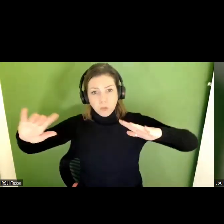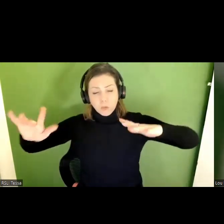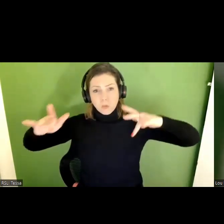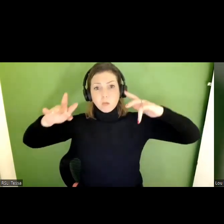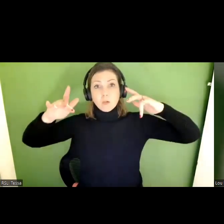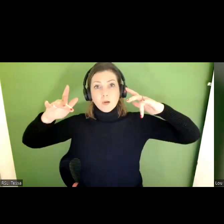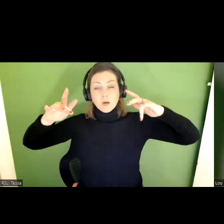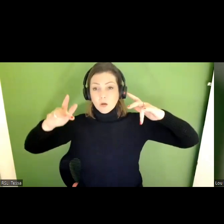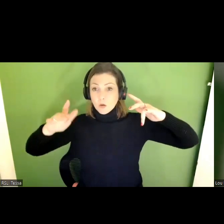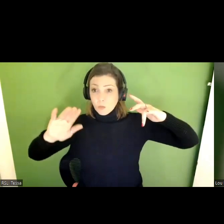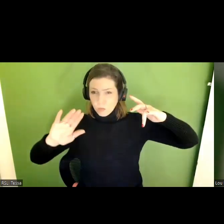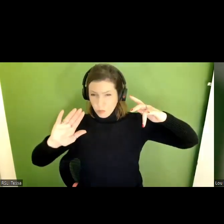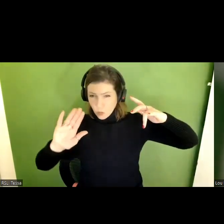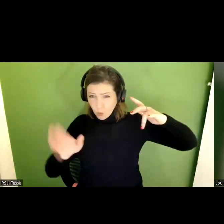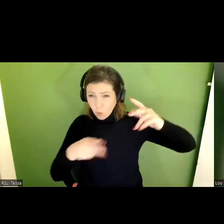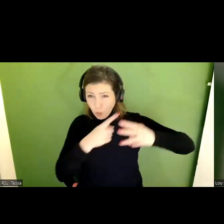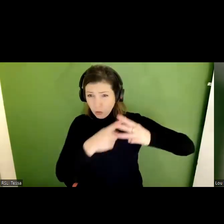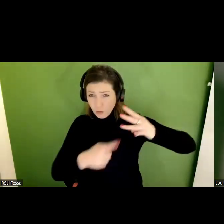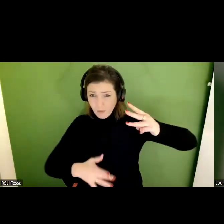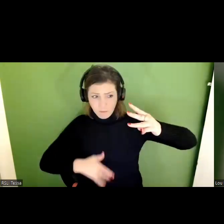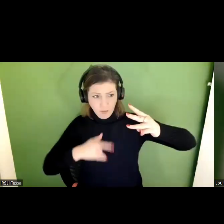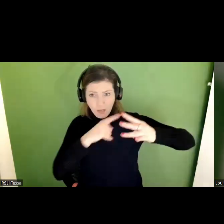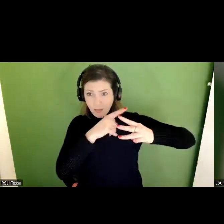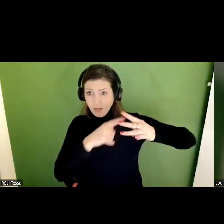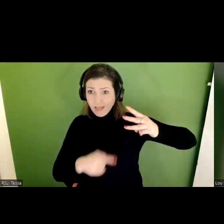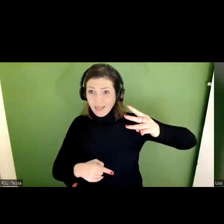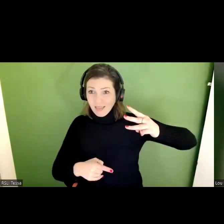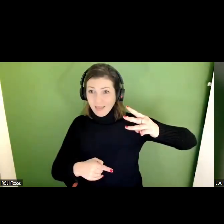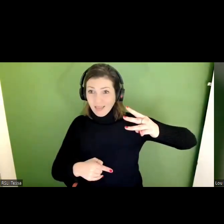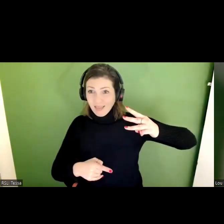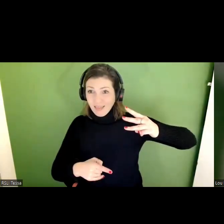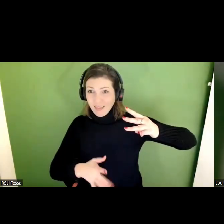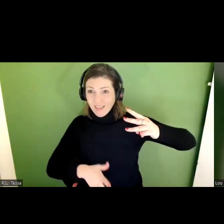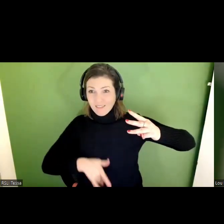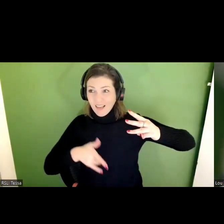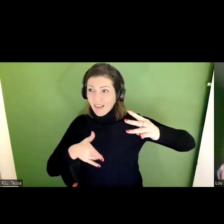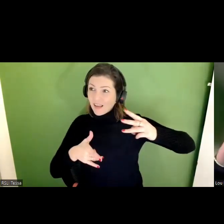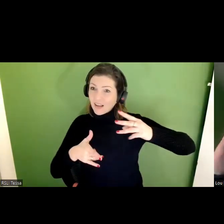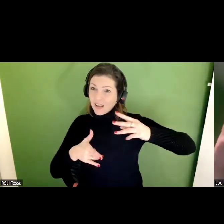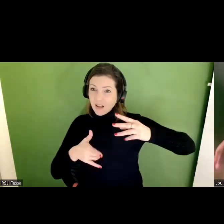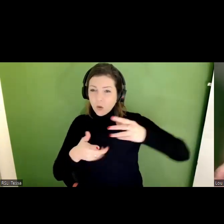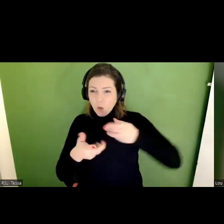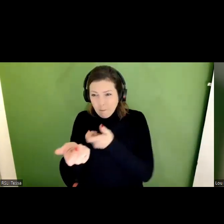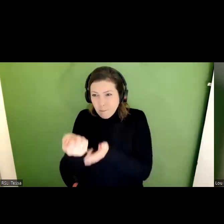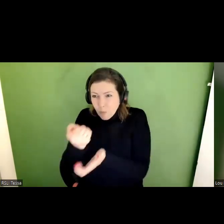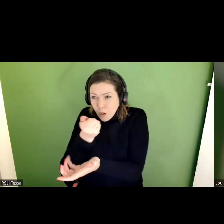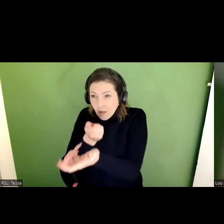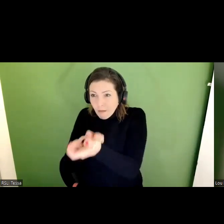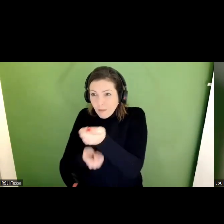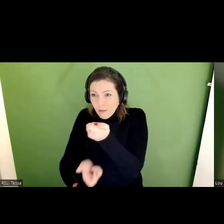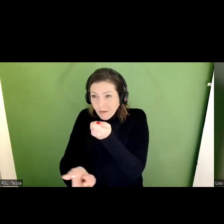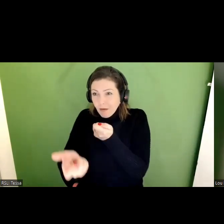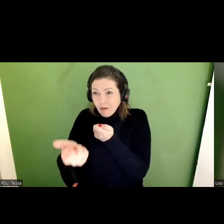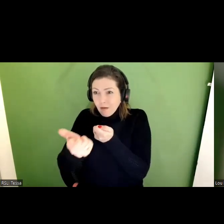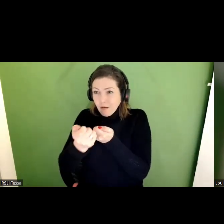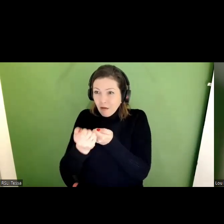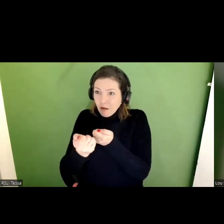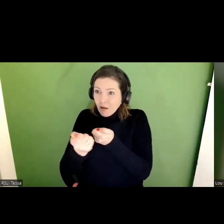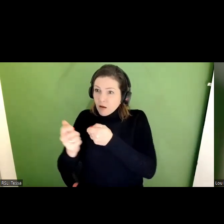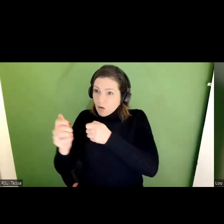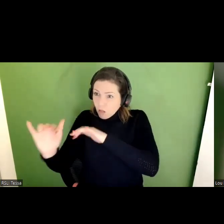three of those poems, the way that you just grabbed us by the throat and took us through these changing and